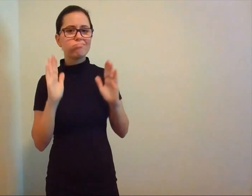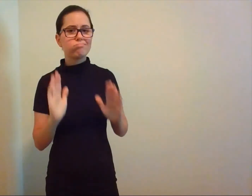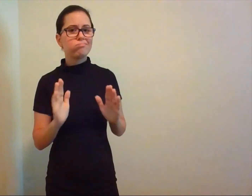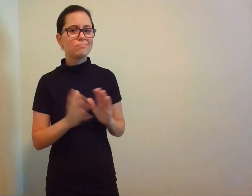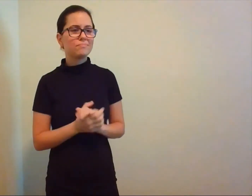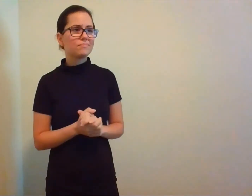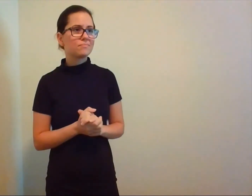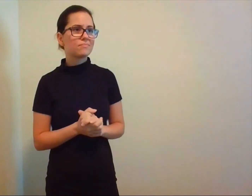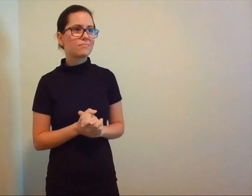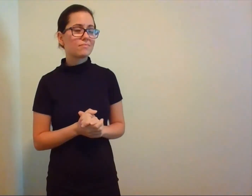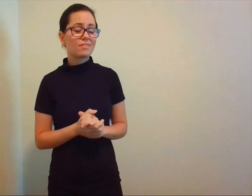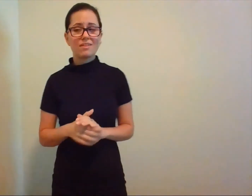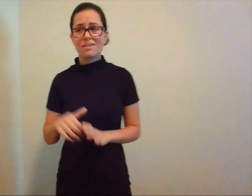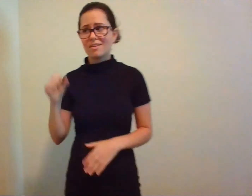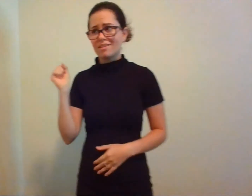laid on our lounge chairs and we